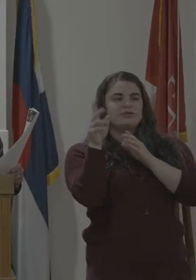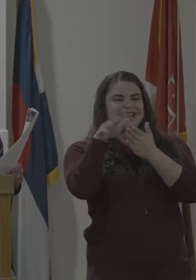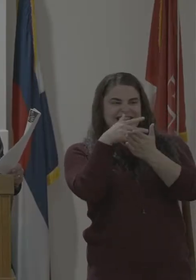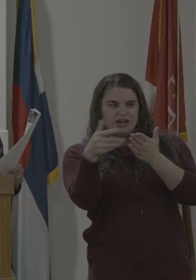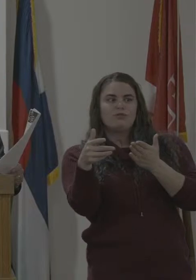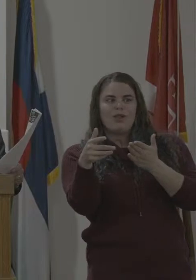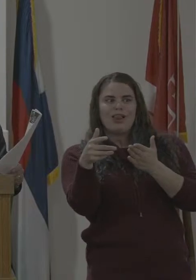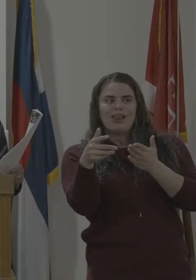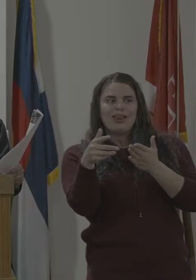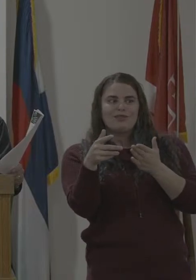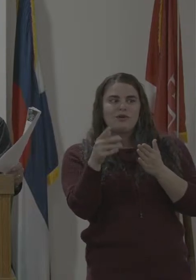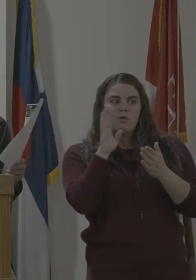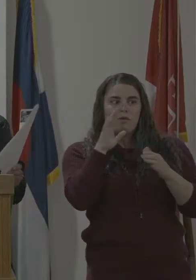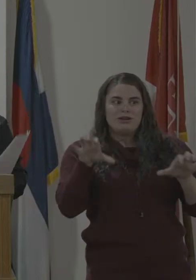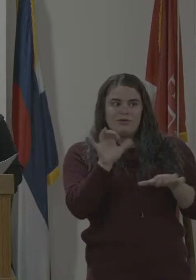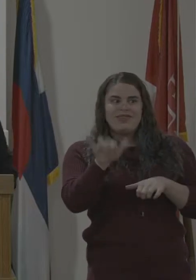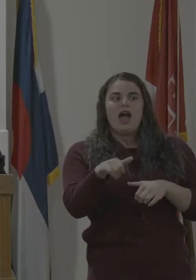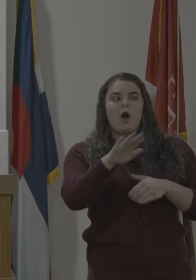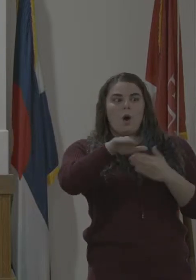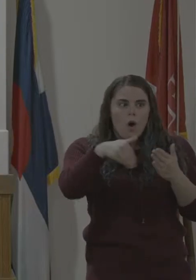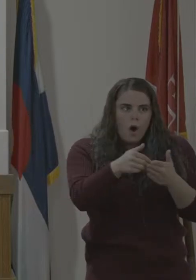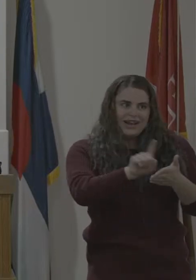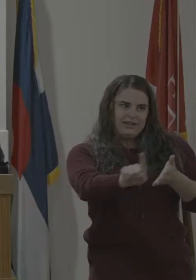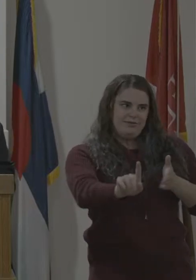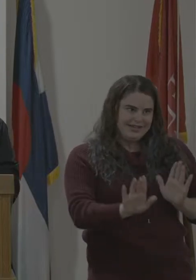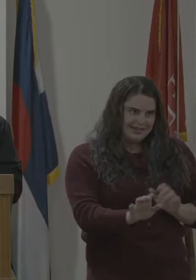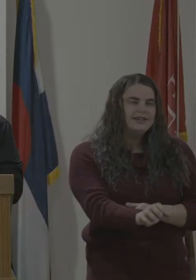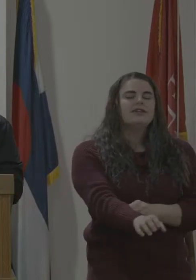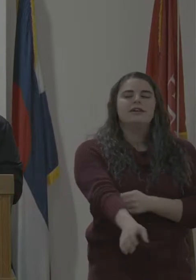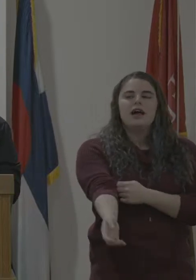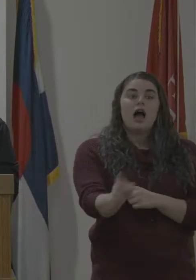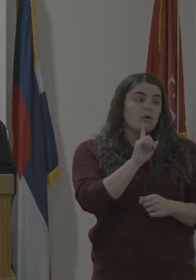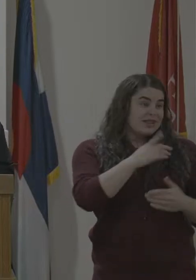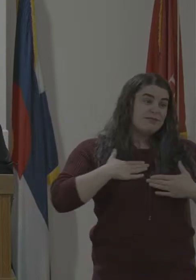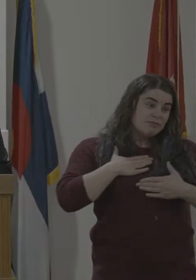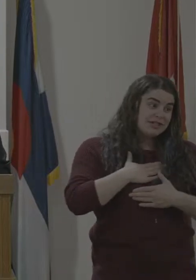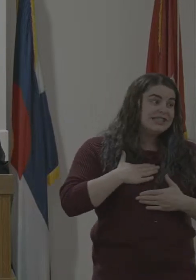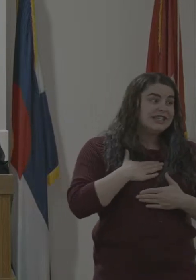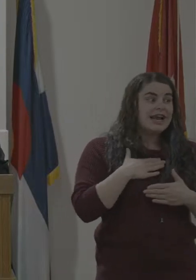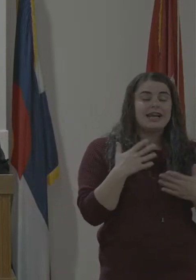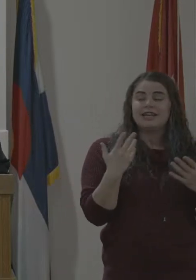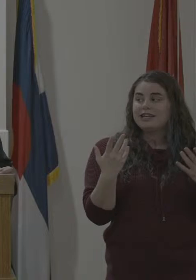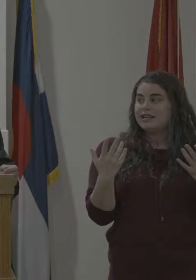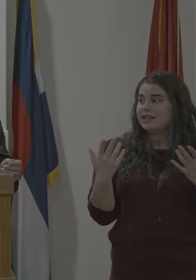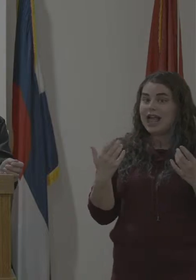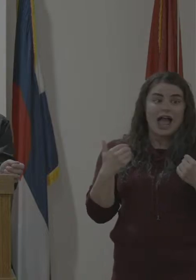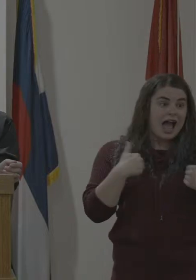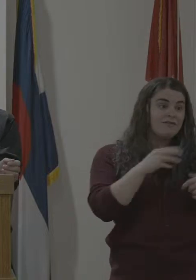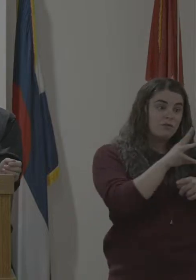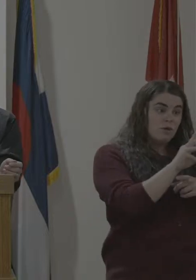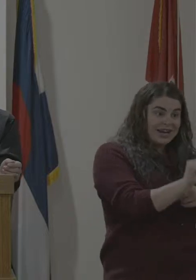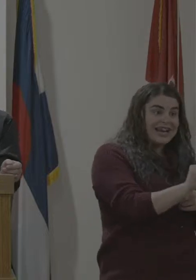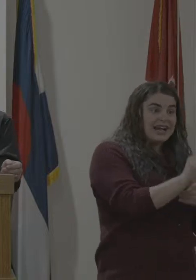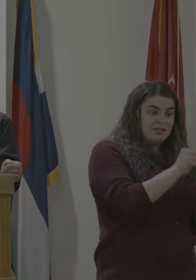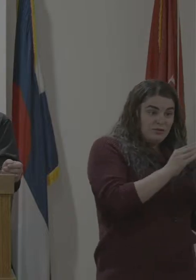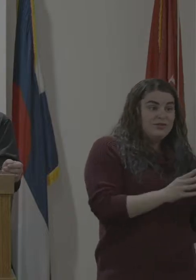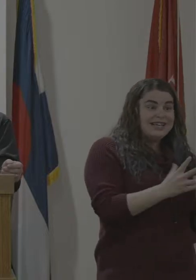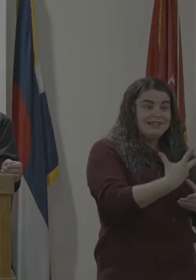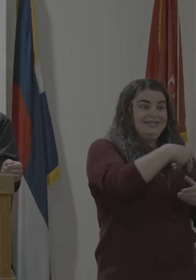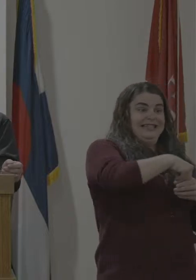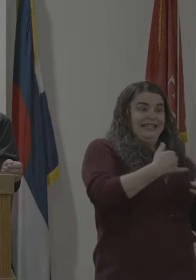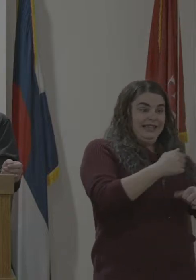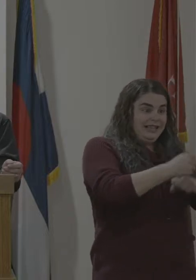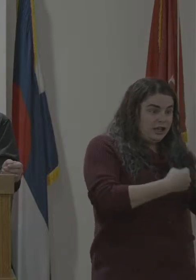next week. I really appreciate having Warren Tech students here this year to be